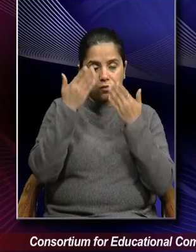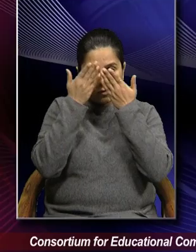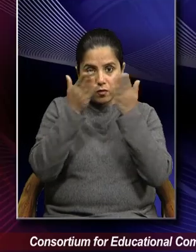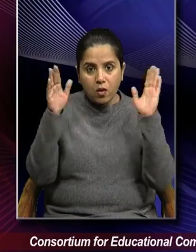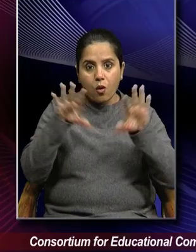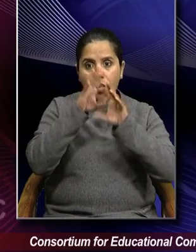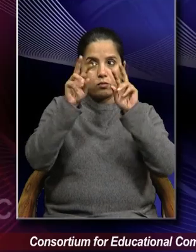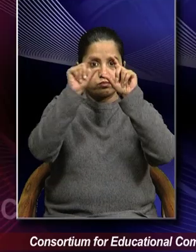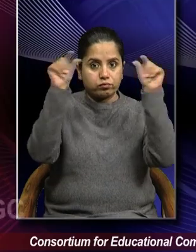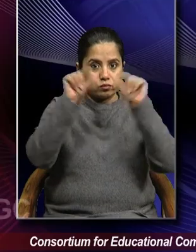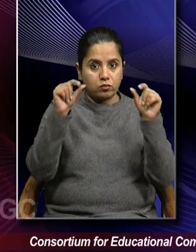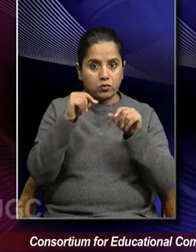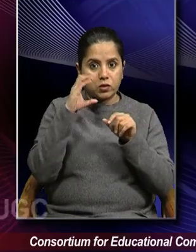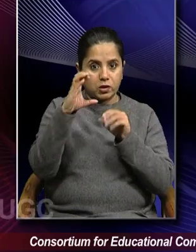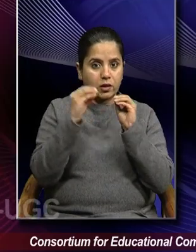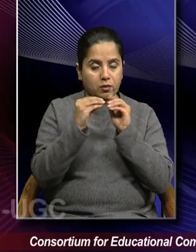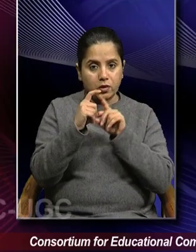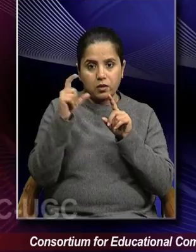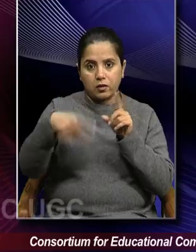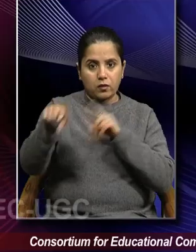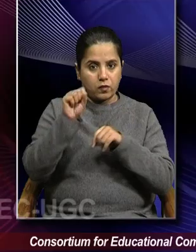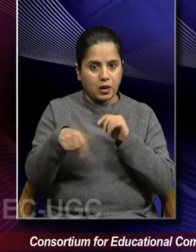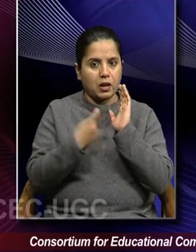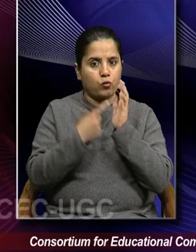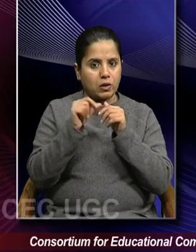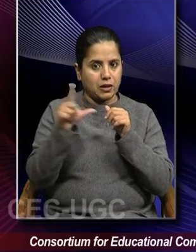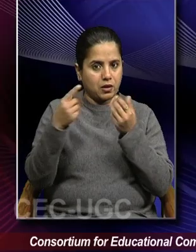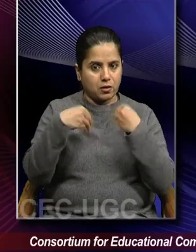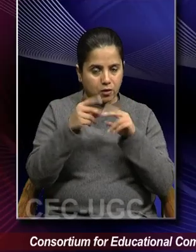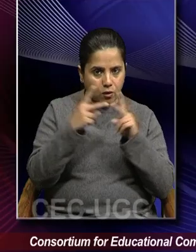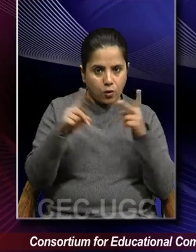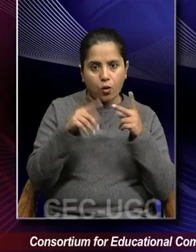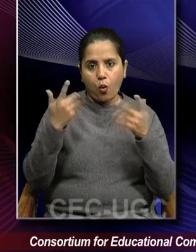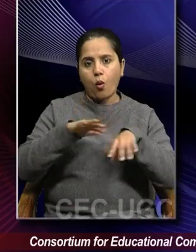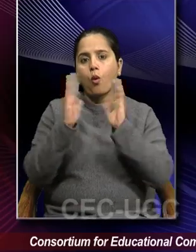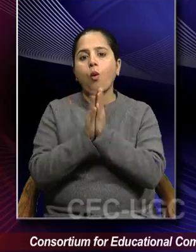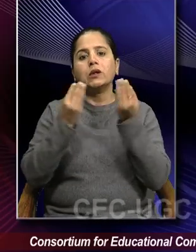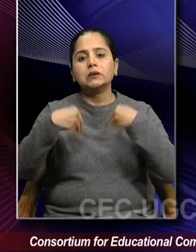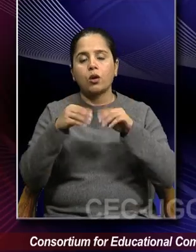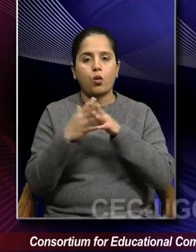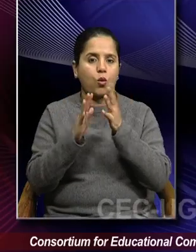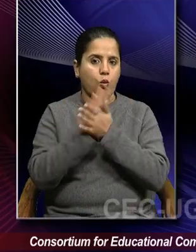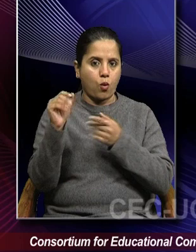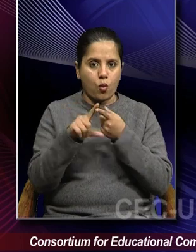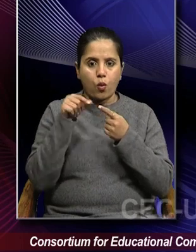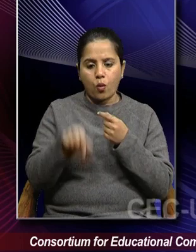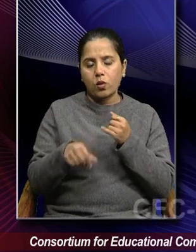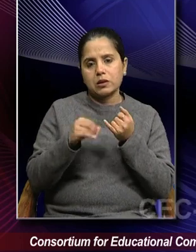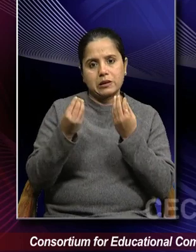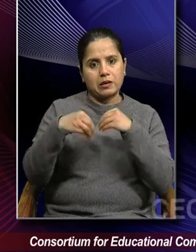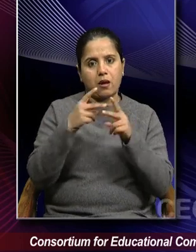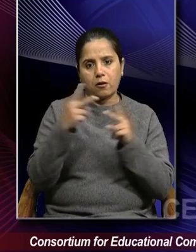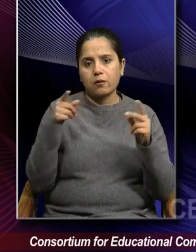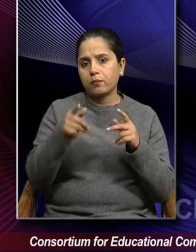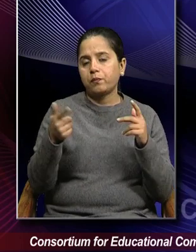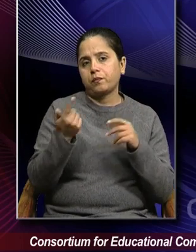of CBDC, it can be retail CBDC and wholesale CBDC. Now what is this wholesale CBDC? It is